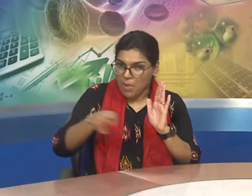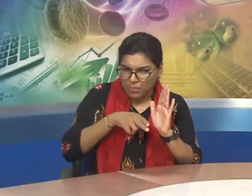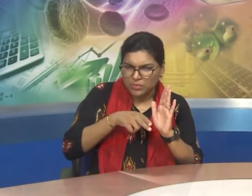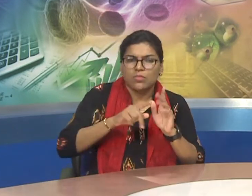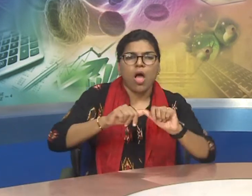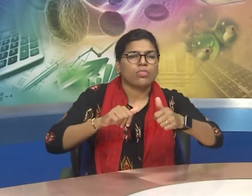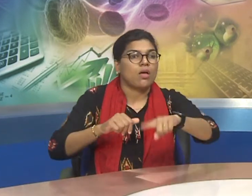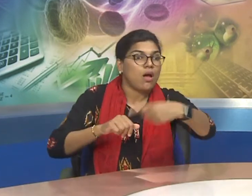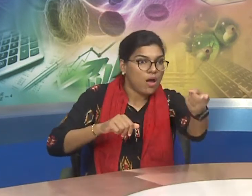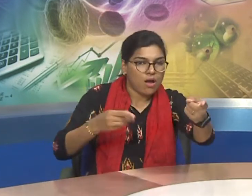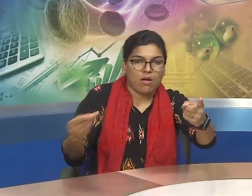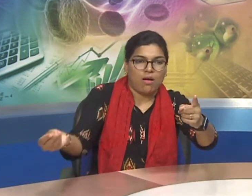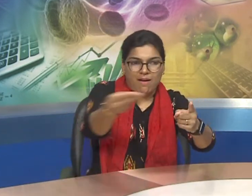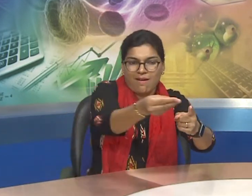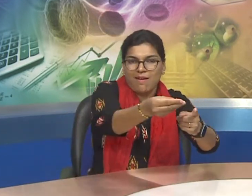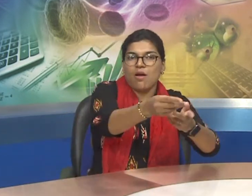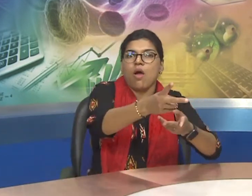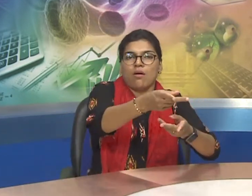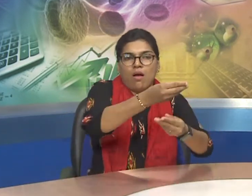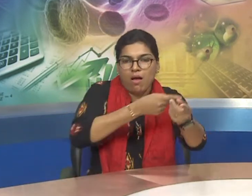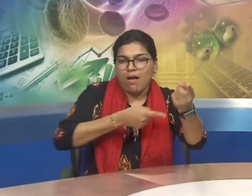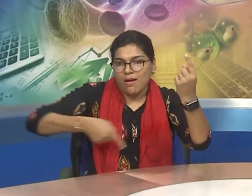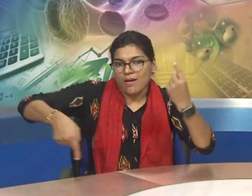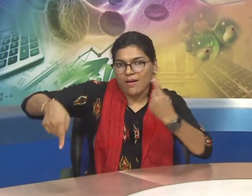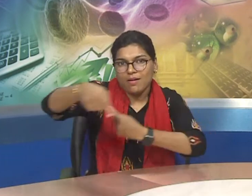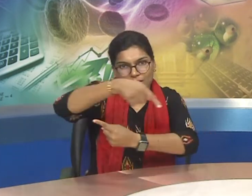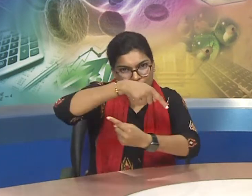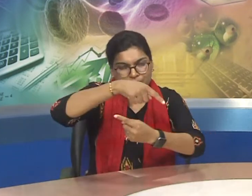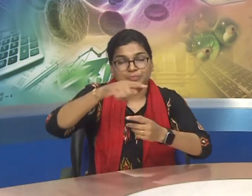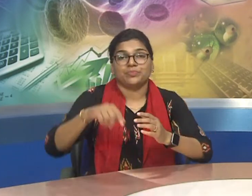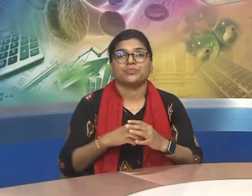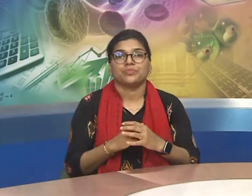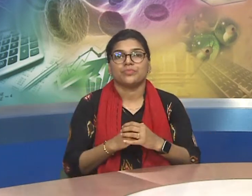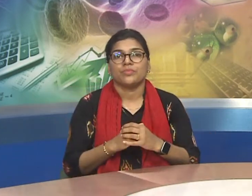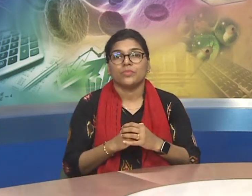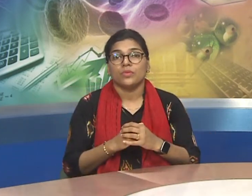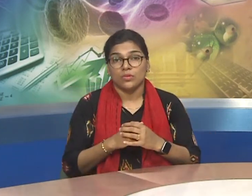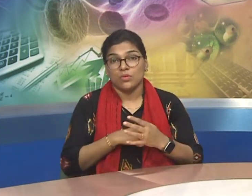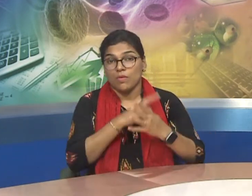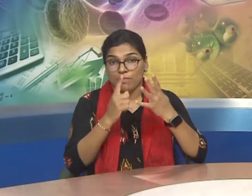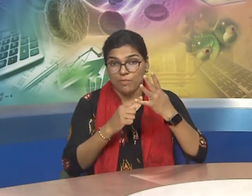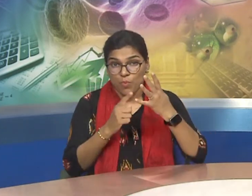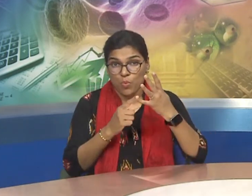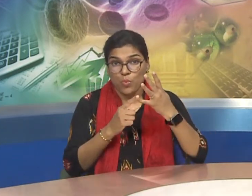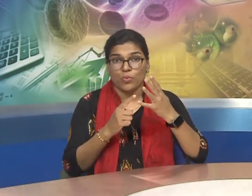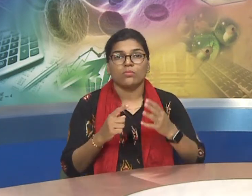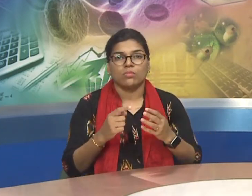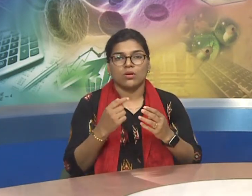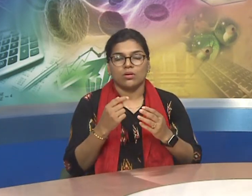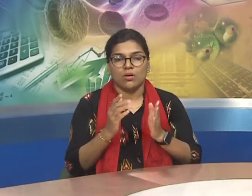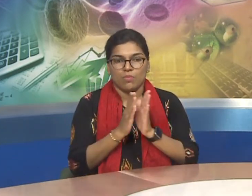then fourth step is serial control and then reporting. So these are the basic